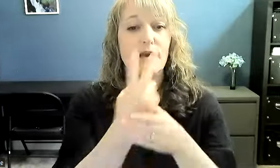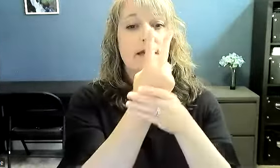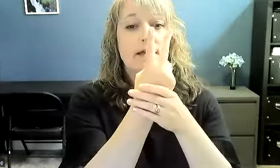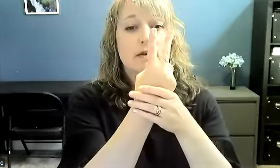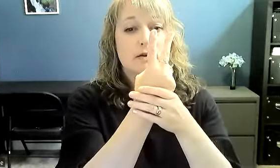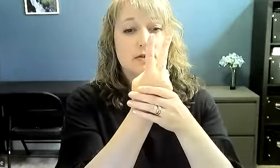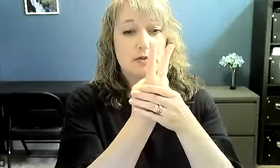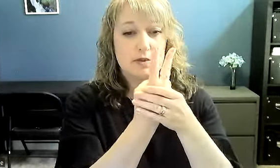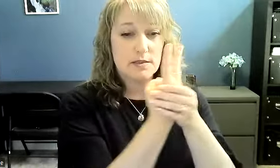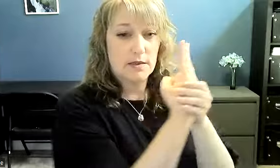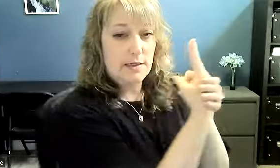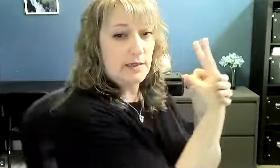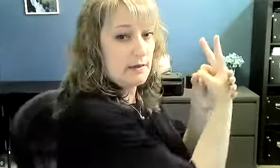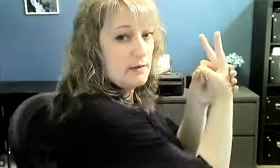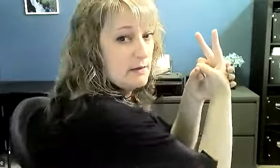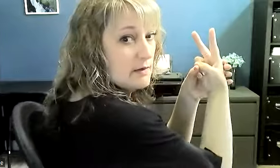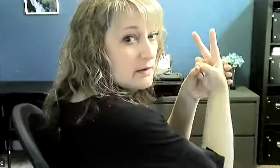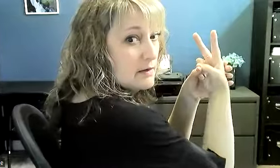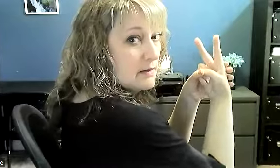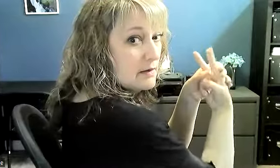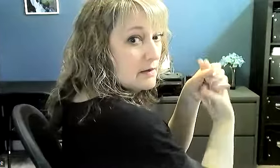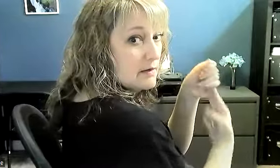Okay, so start here.